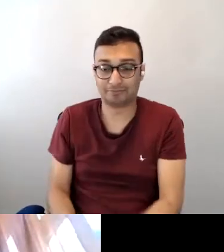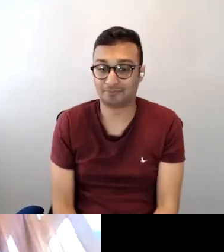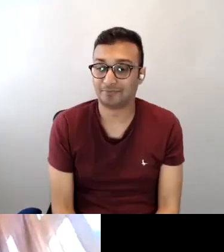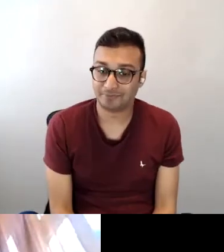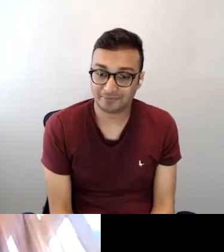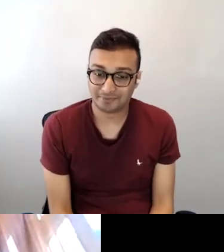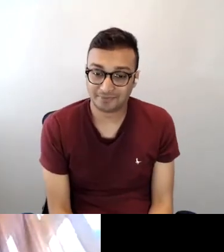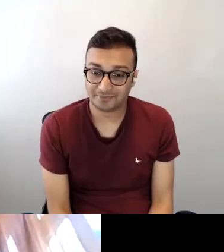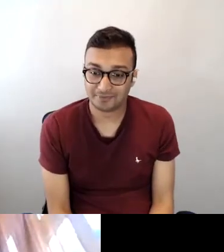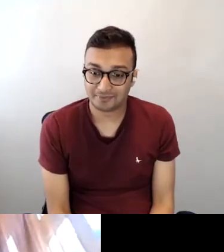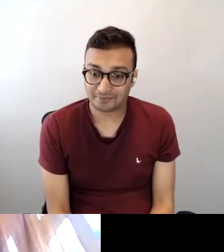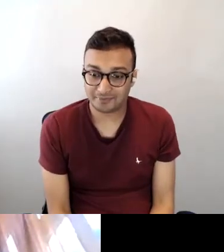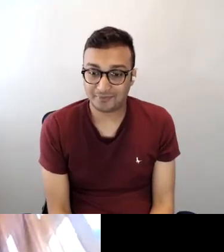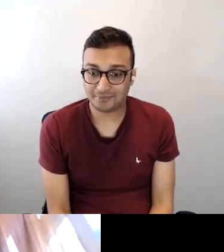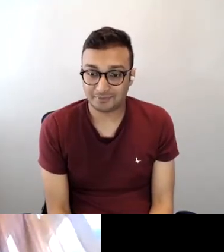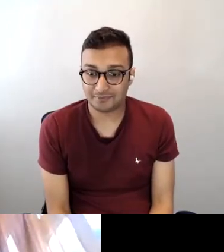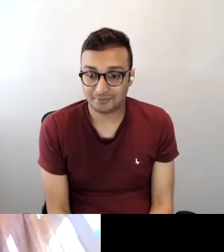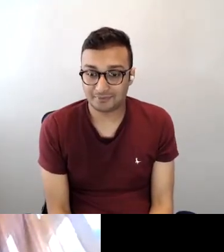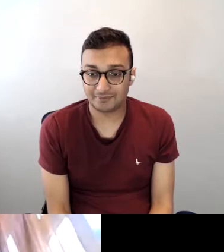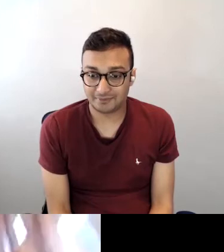Abbas, maybe. Okay.